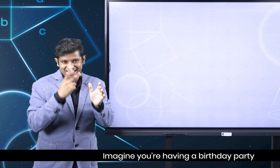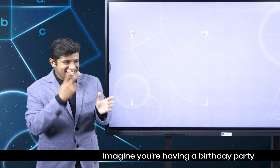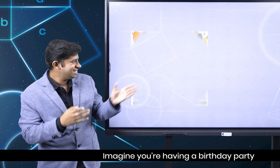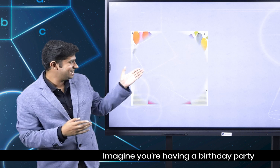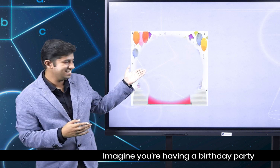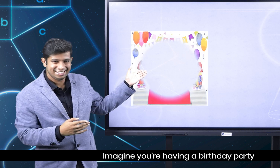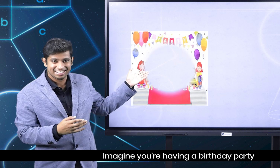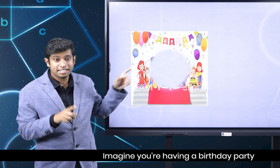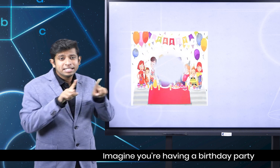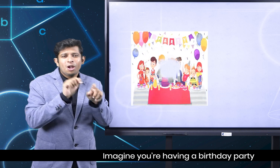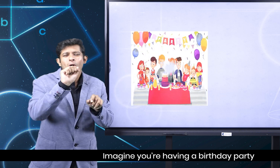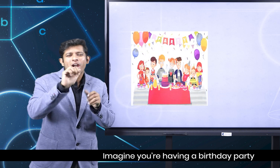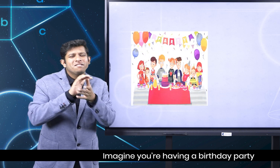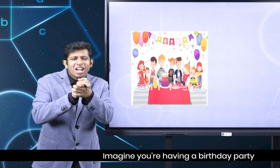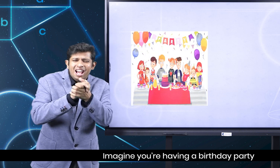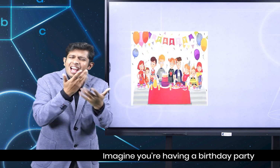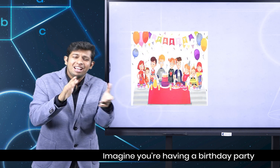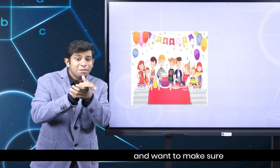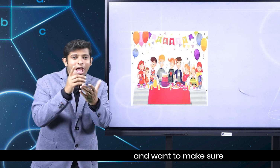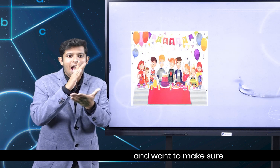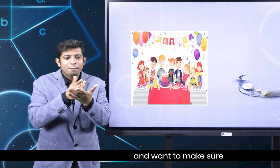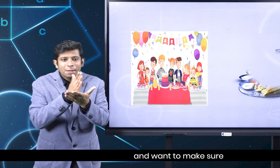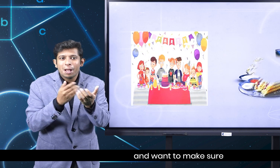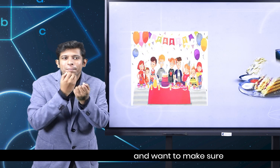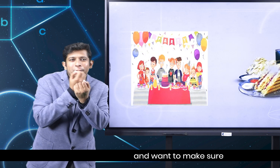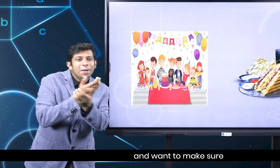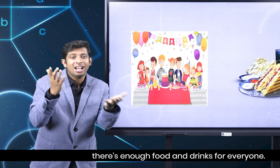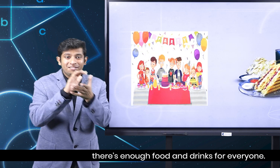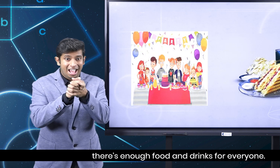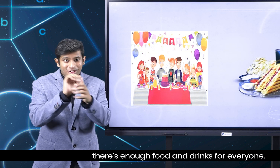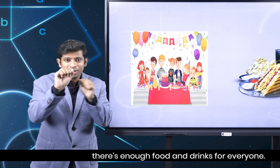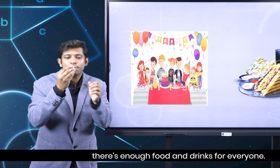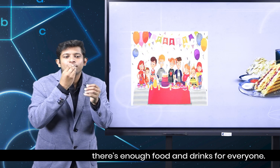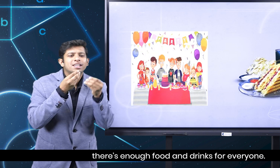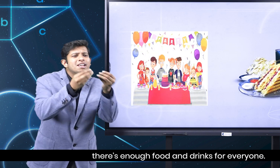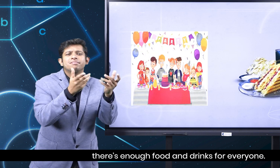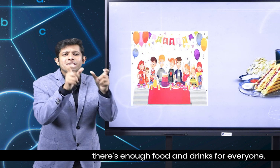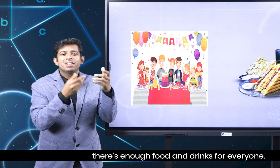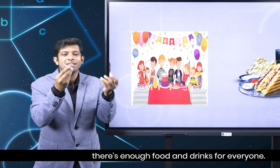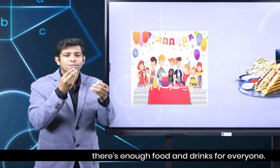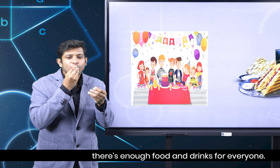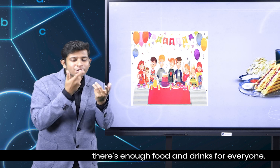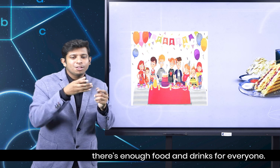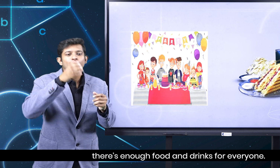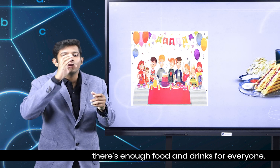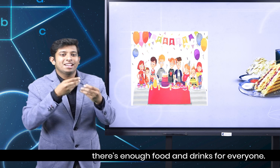Imagine you are having a birthday party and want to make sure there is enough food and drinks for everyone.